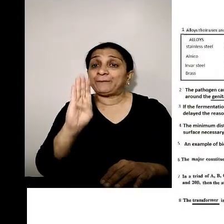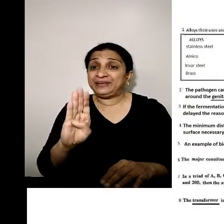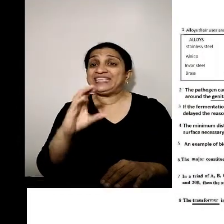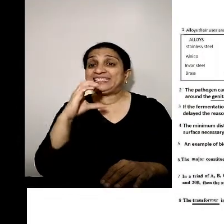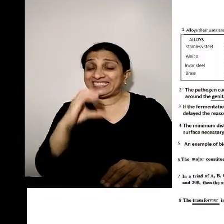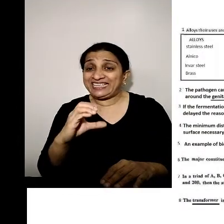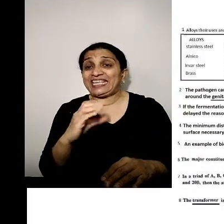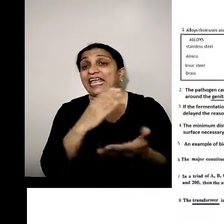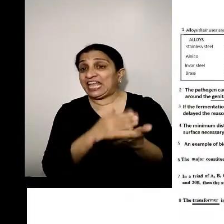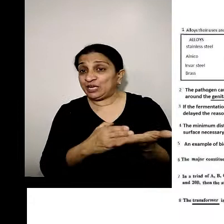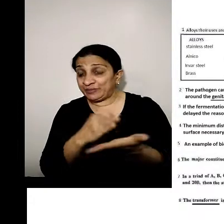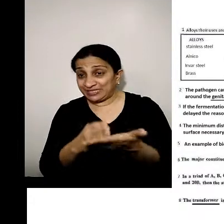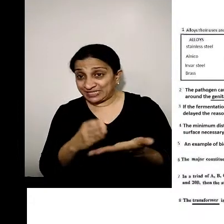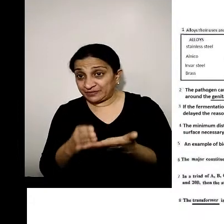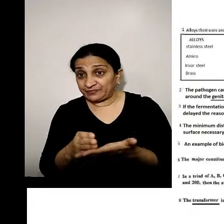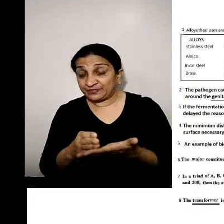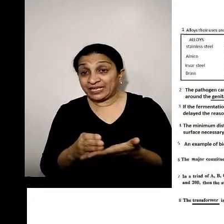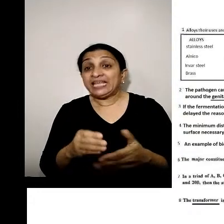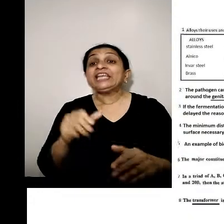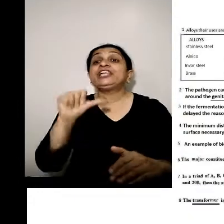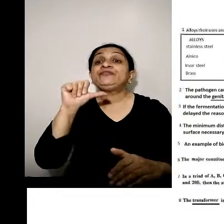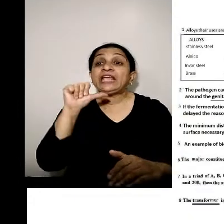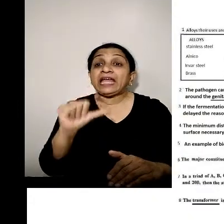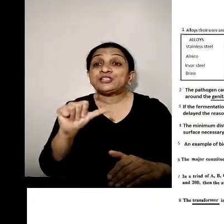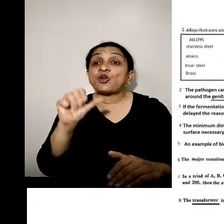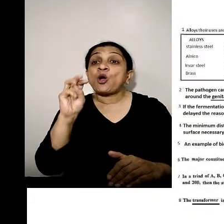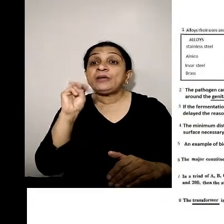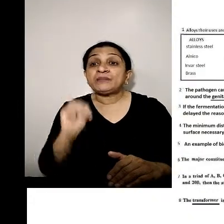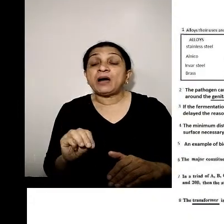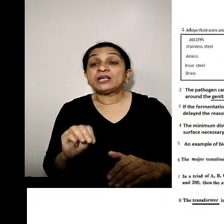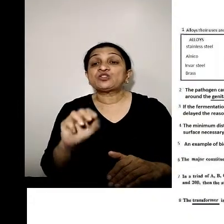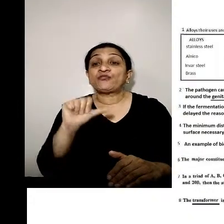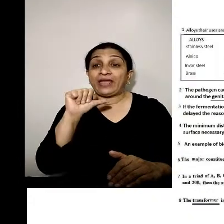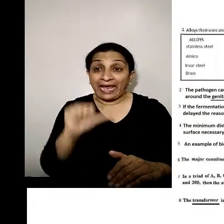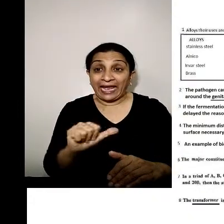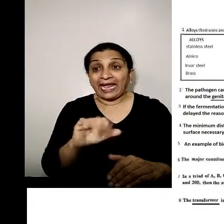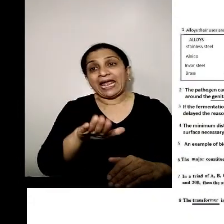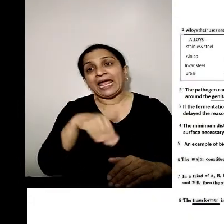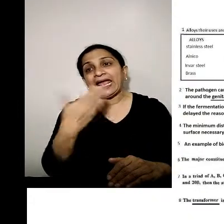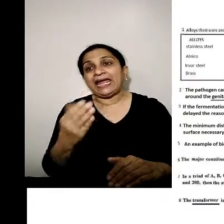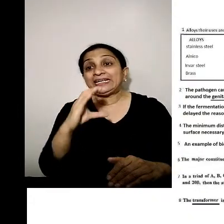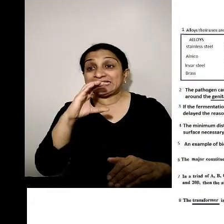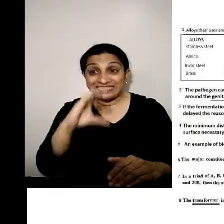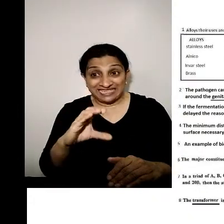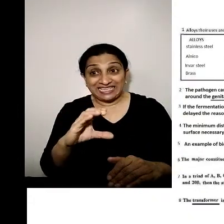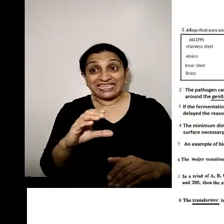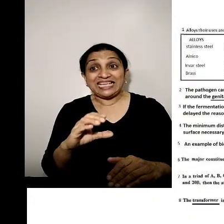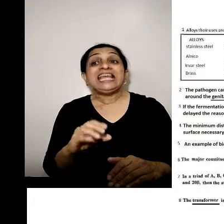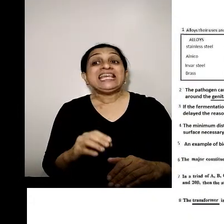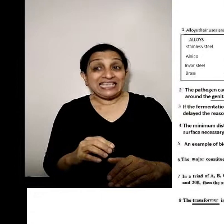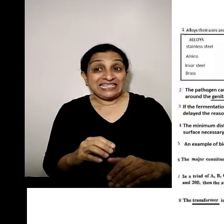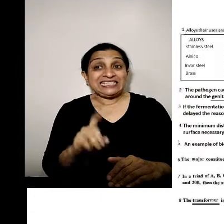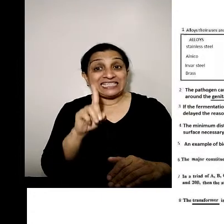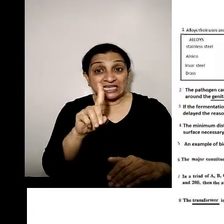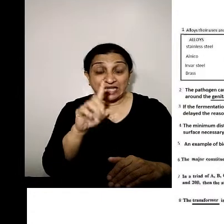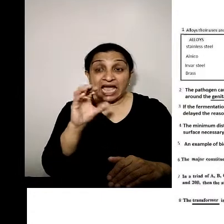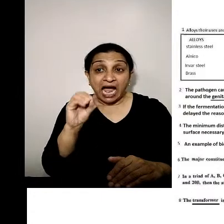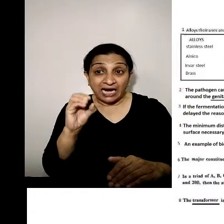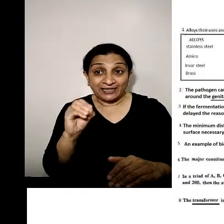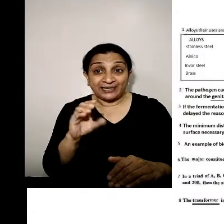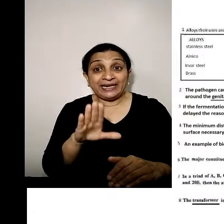A, B, C elements, if the atomic mass of A and C